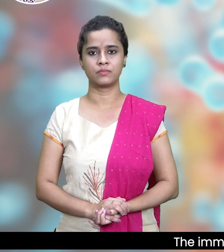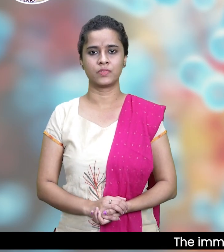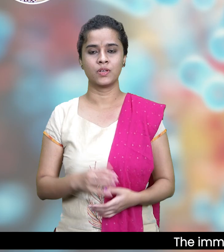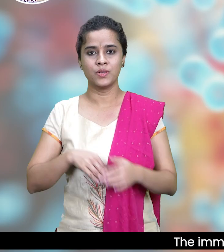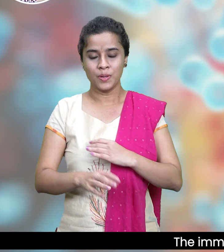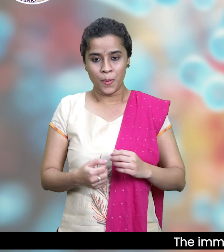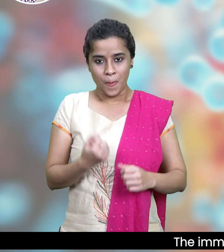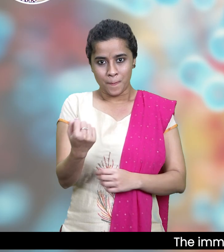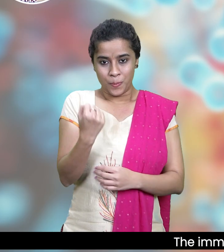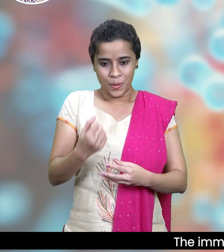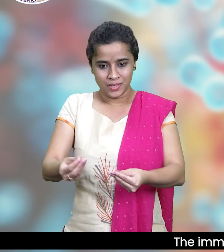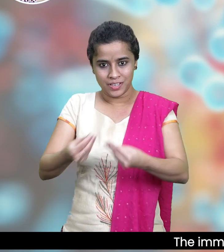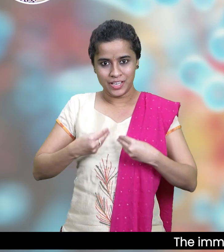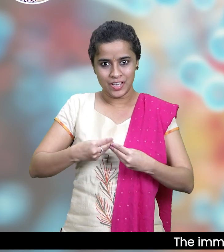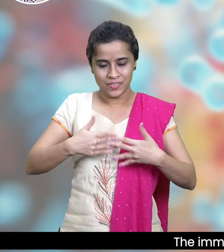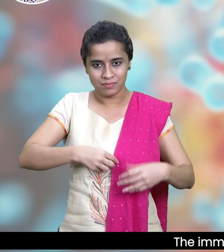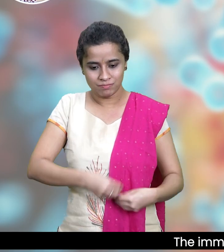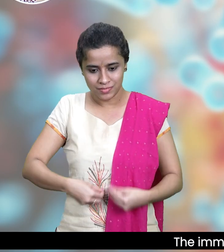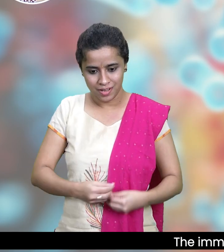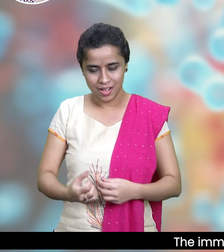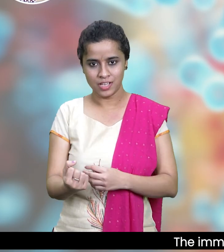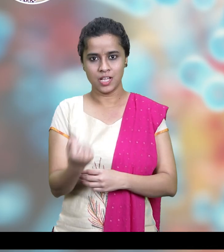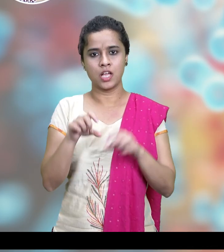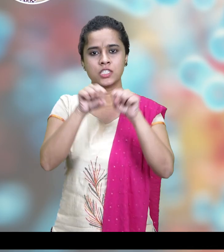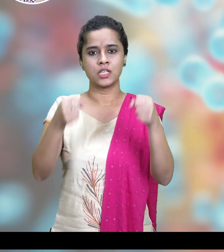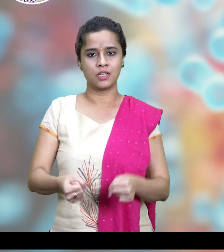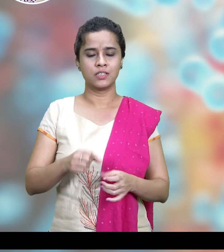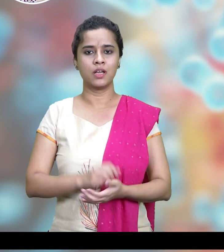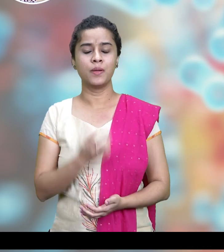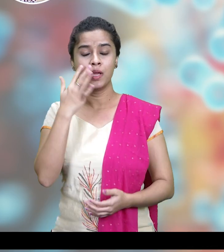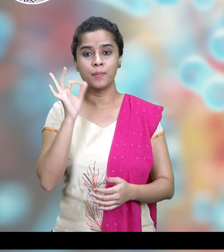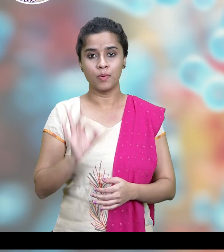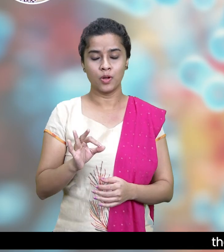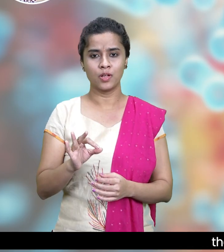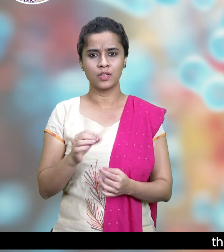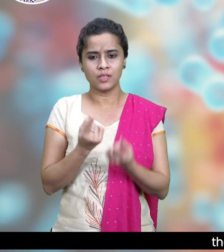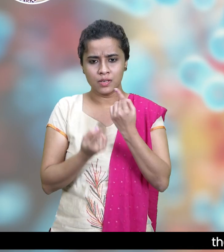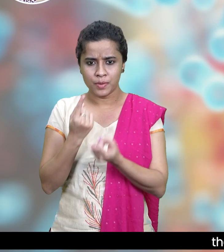The immune system is a major factor that